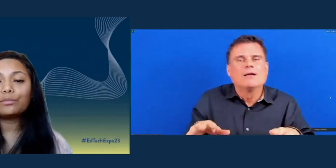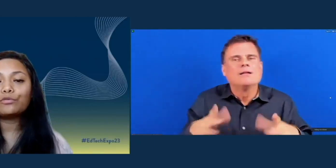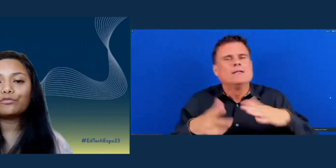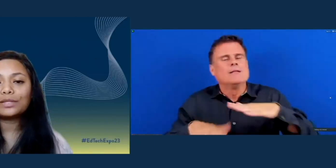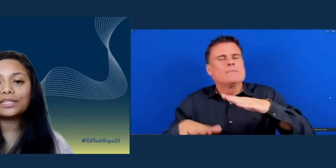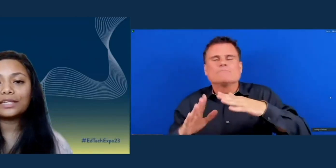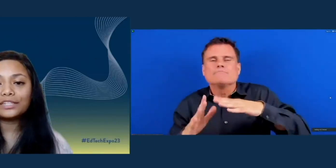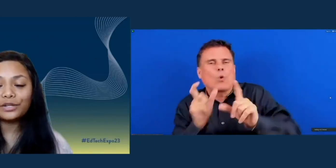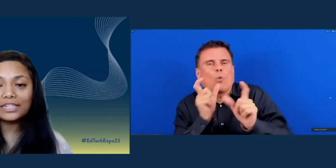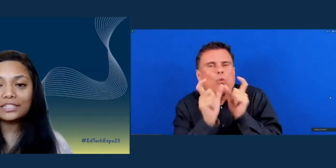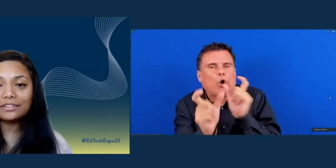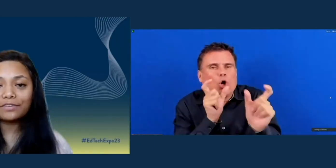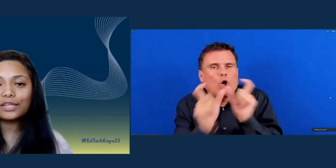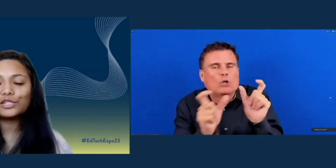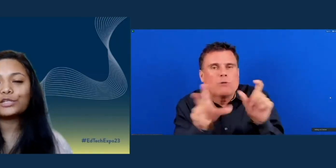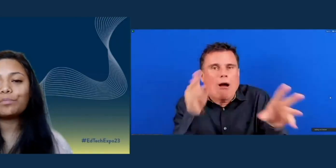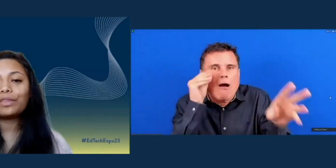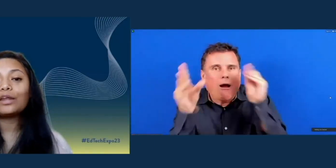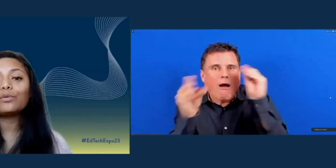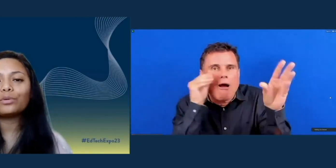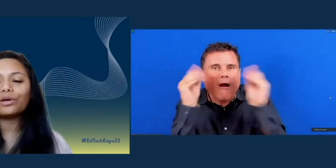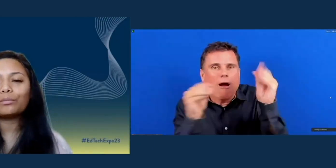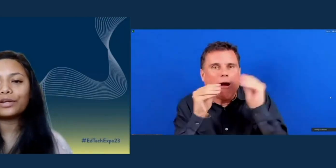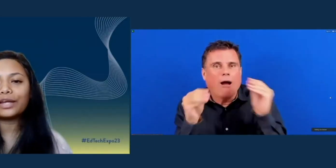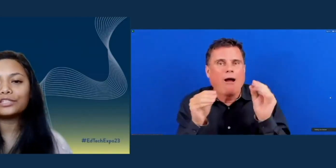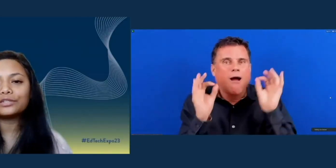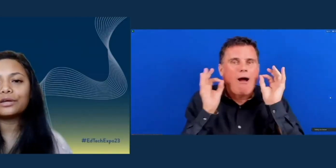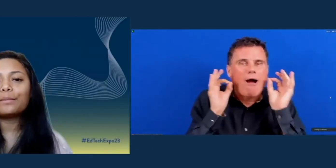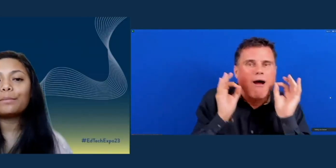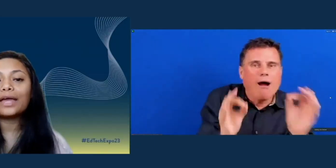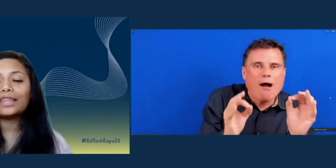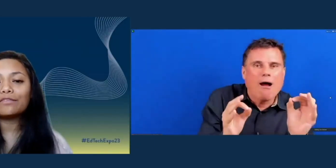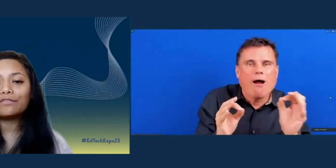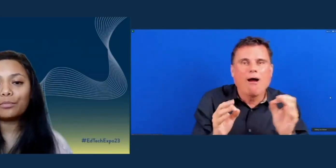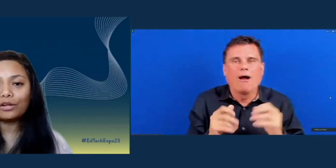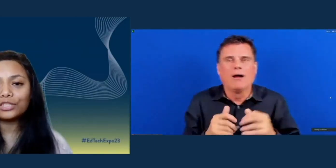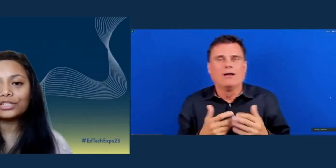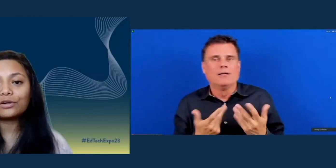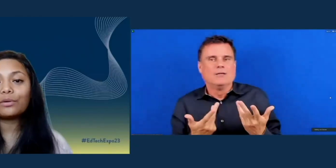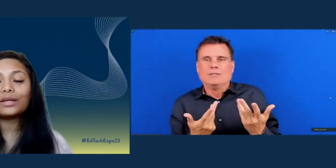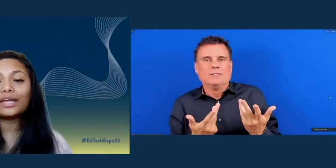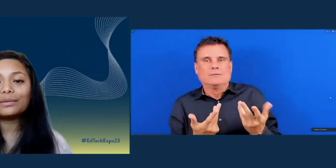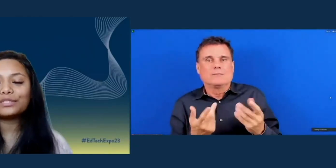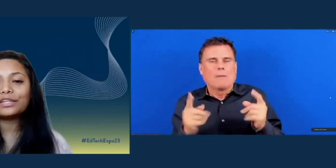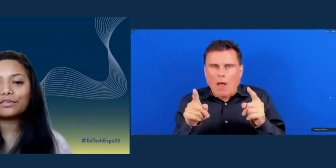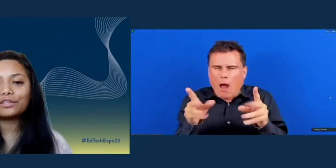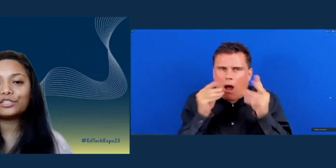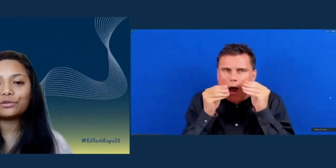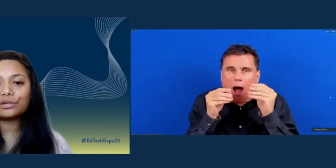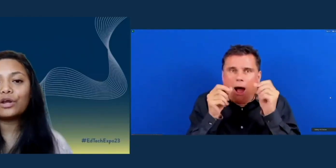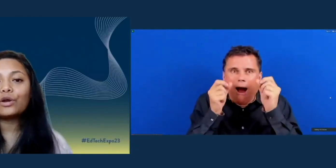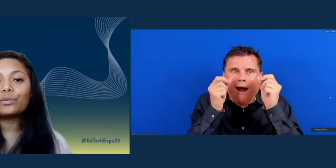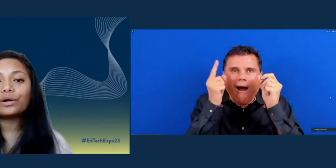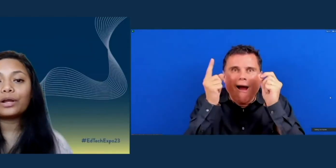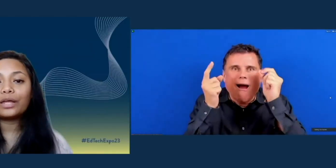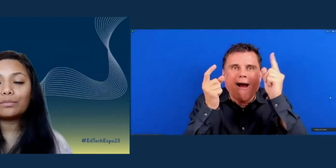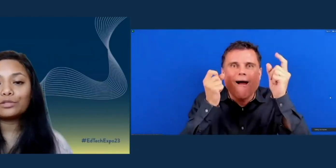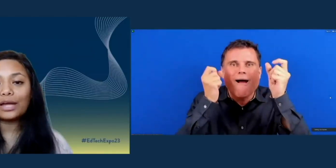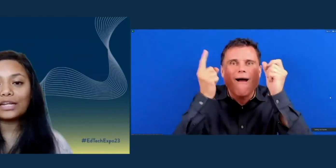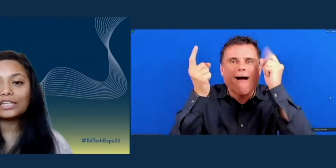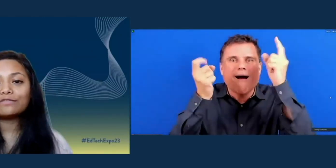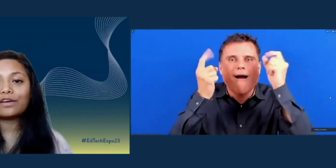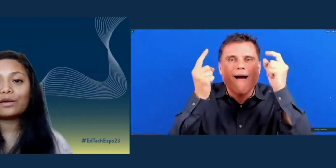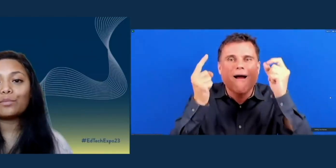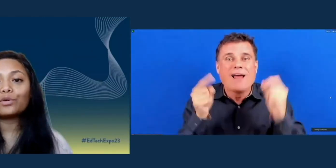showed improvements in letter identification and oral comprehension. By end of the project, around 80% of the children were able